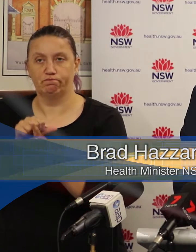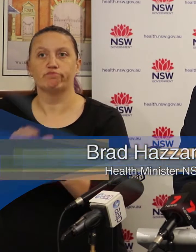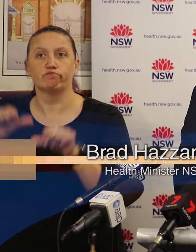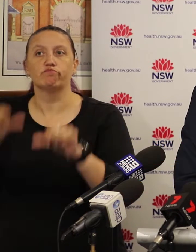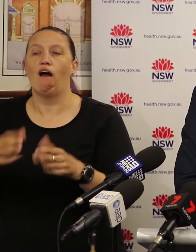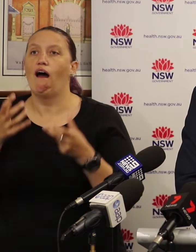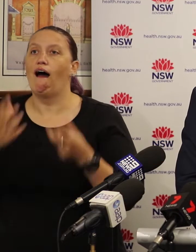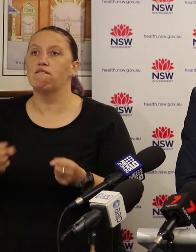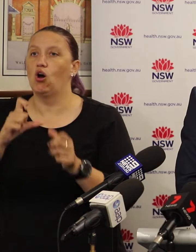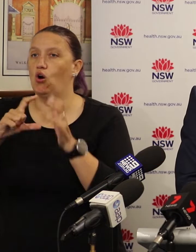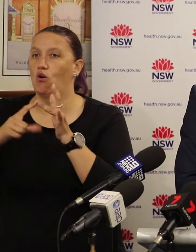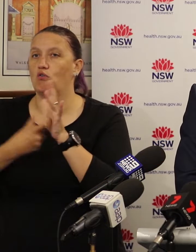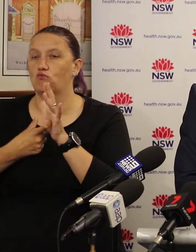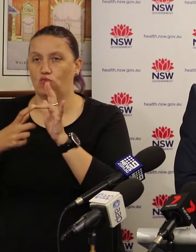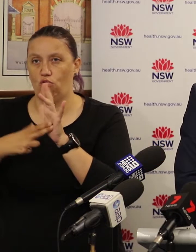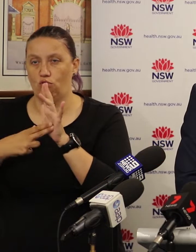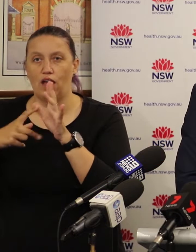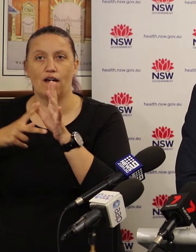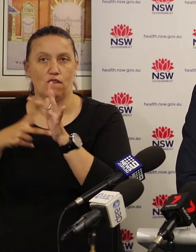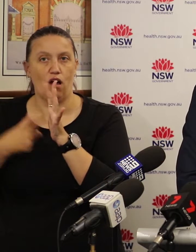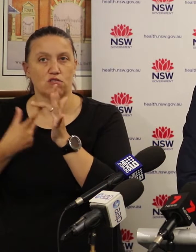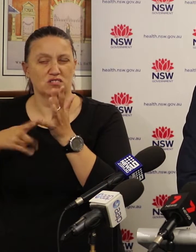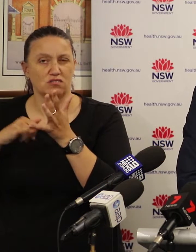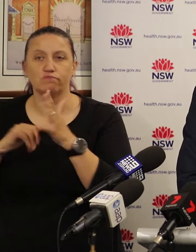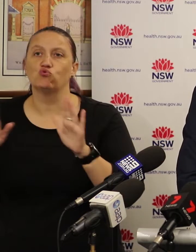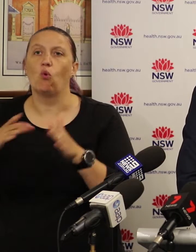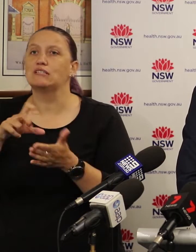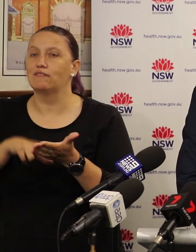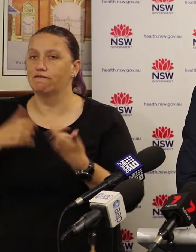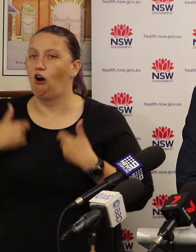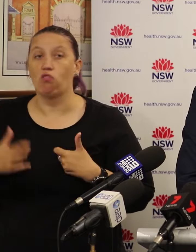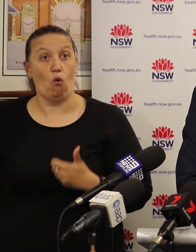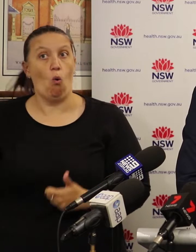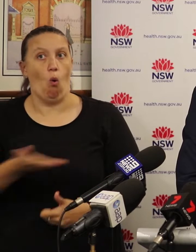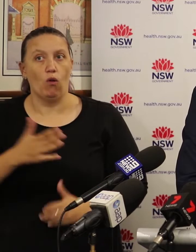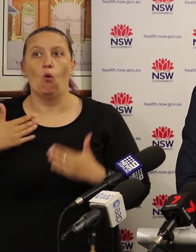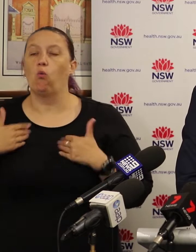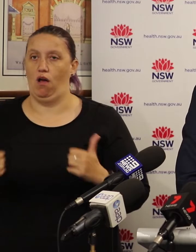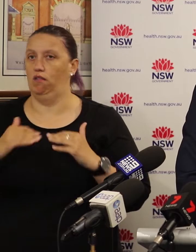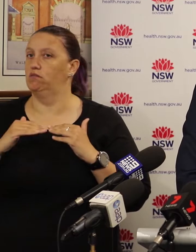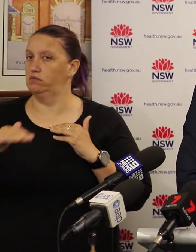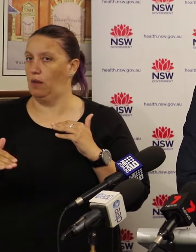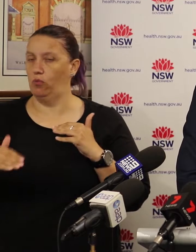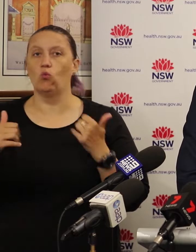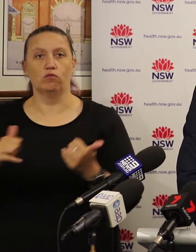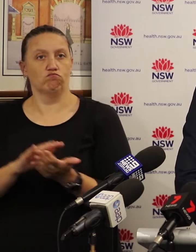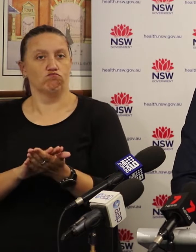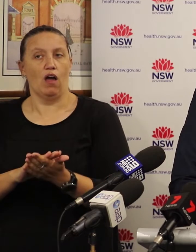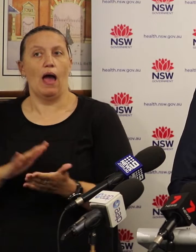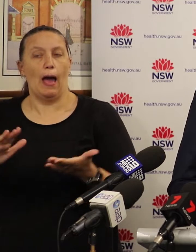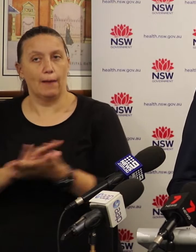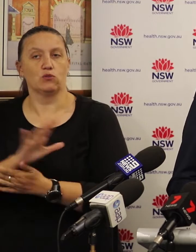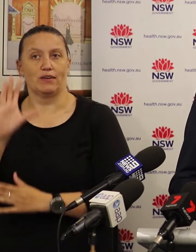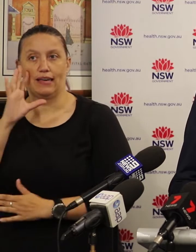positive outcomes in regard to the coronavirus are still doing well, so that's very good.